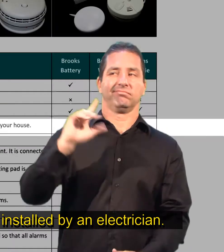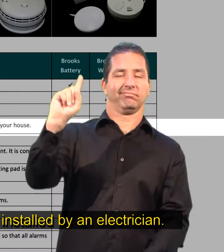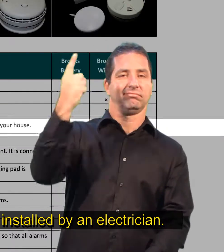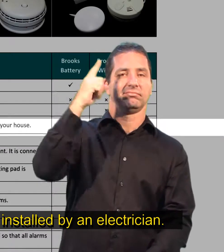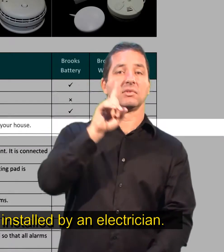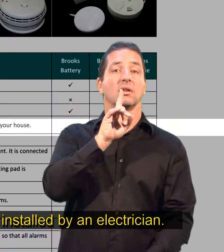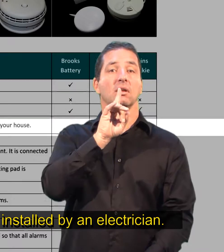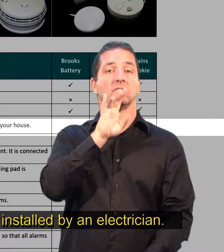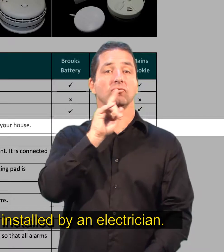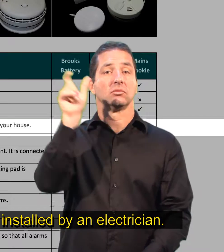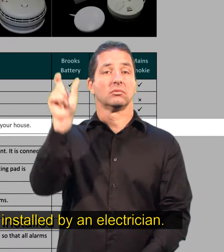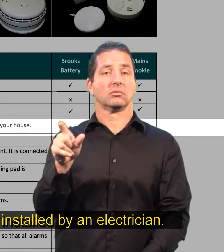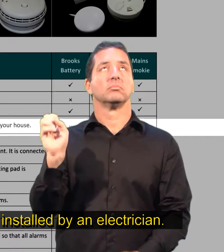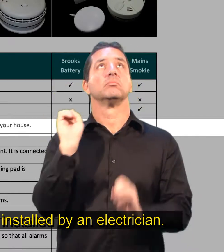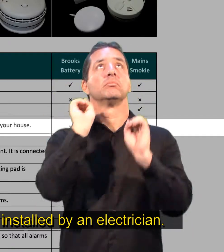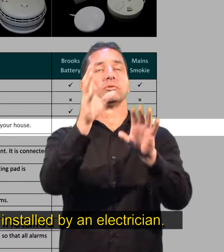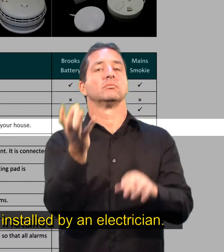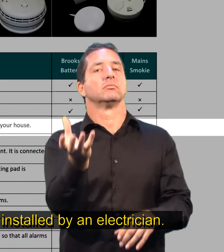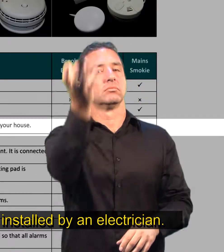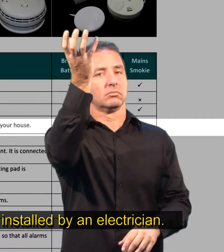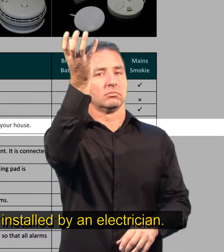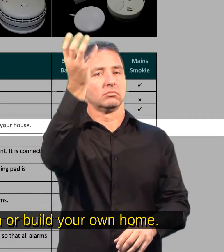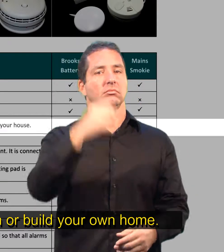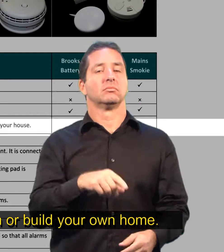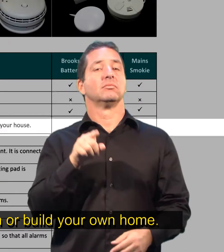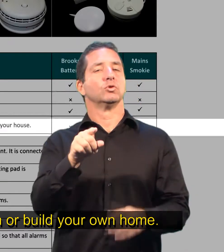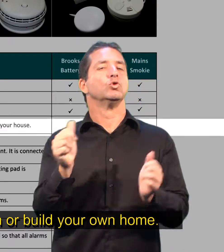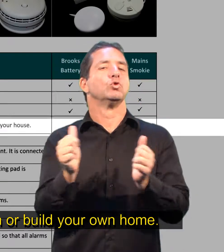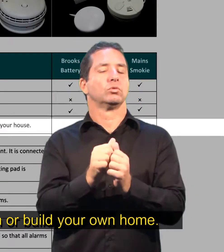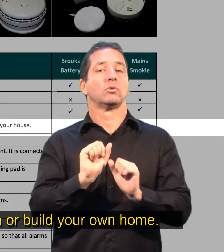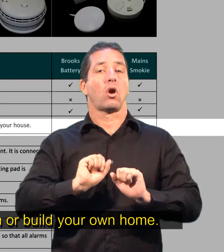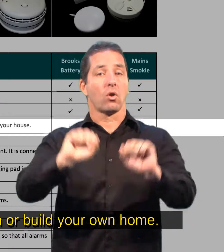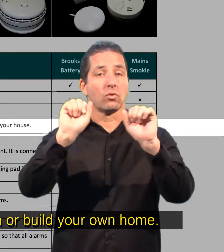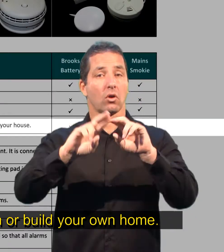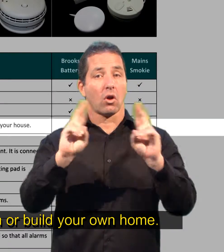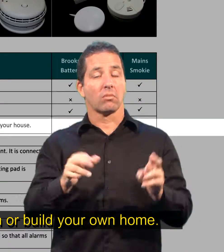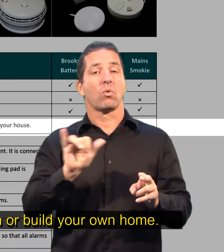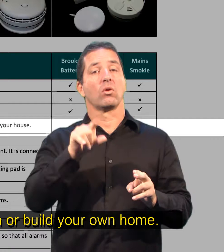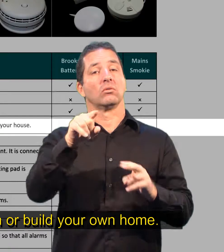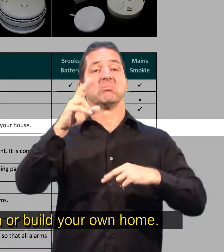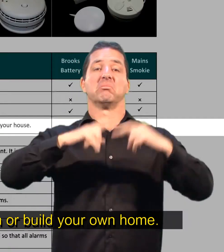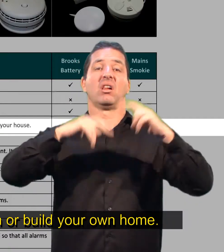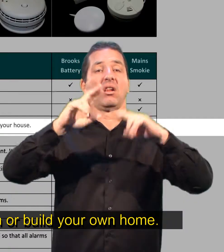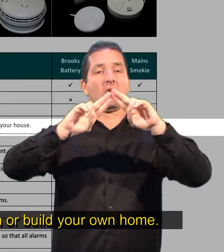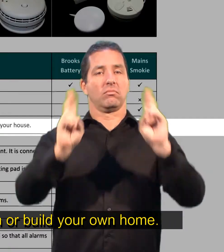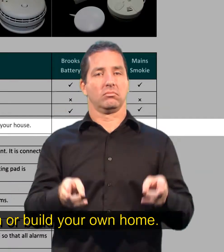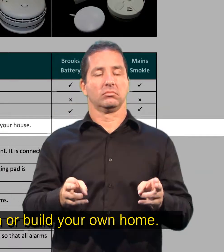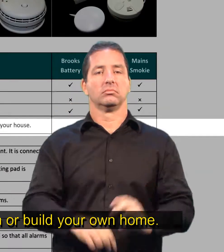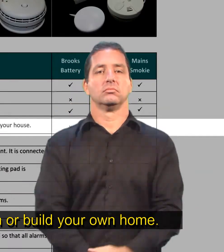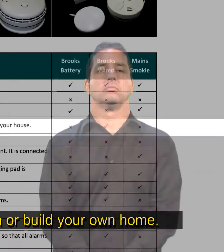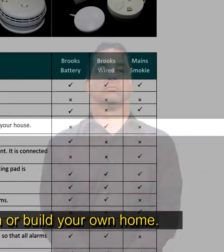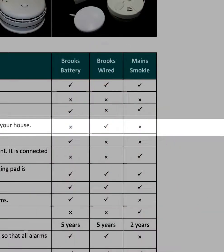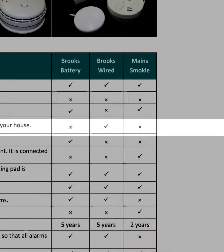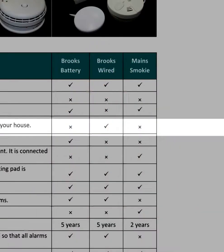This alarm needs to be installed by an electrician. It is suitable if you own or build your own home.